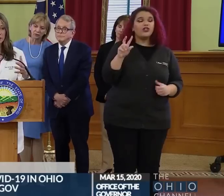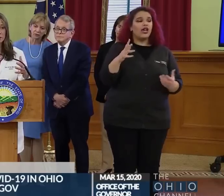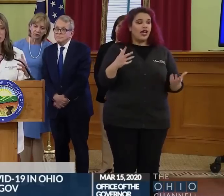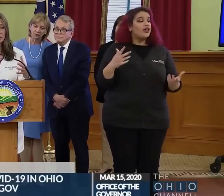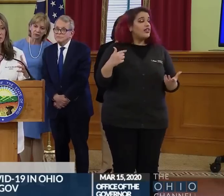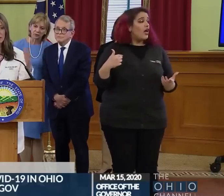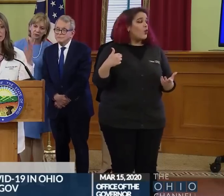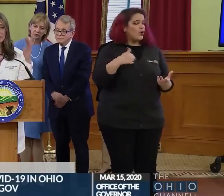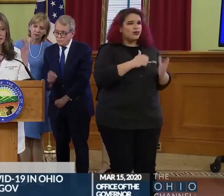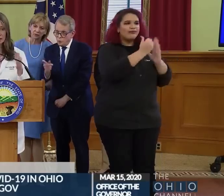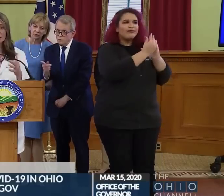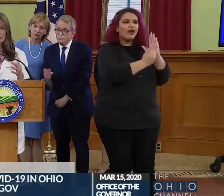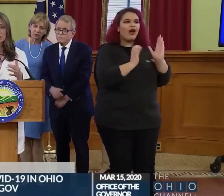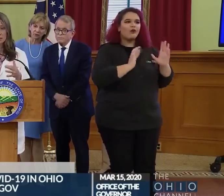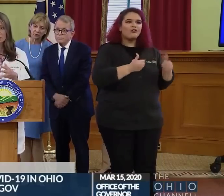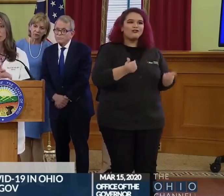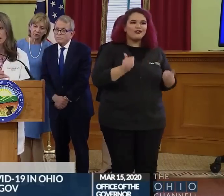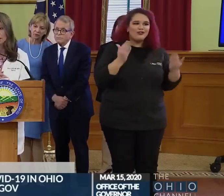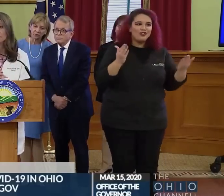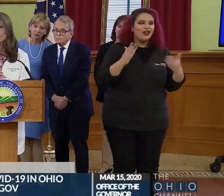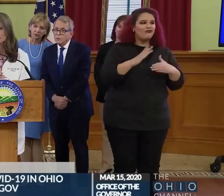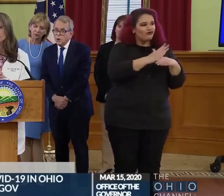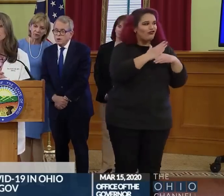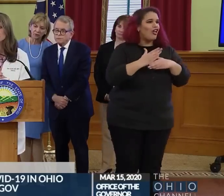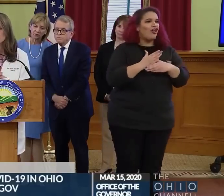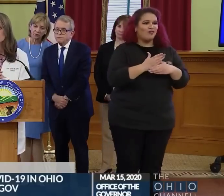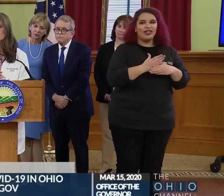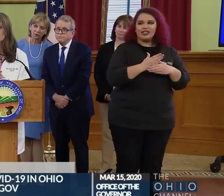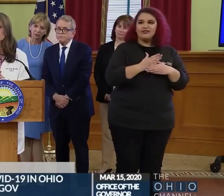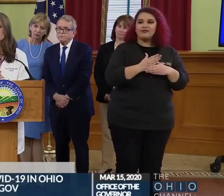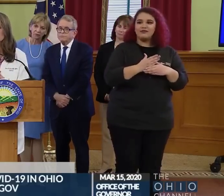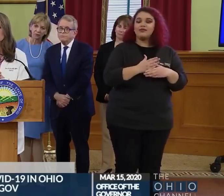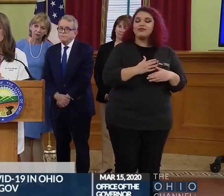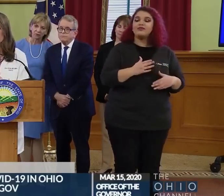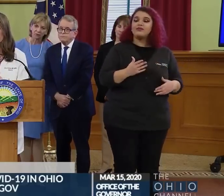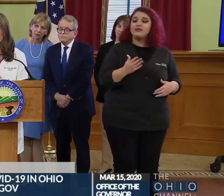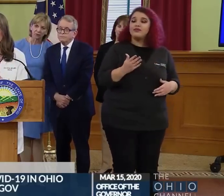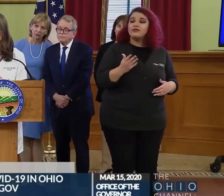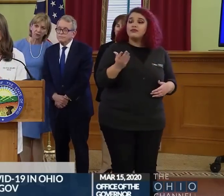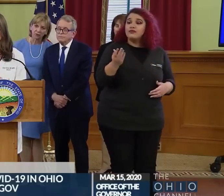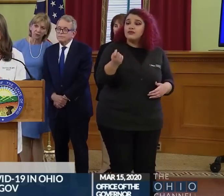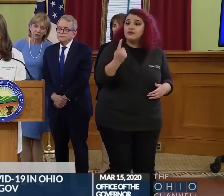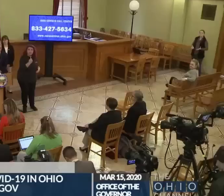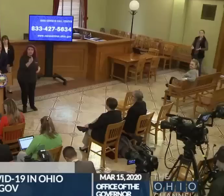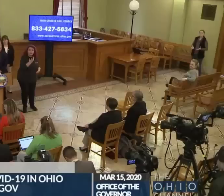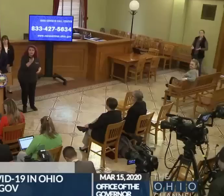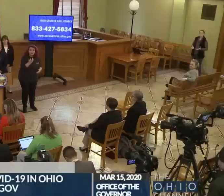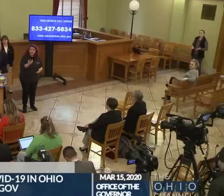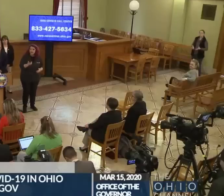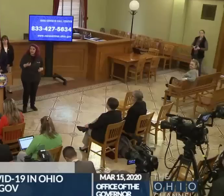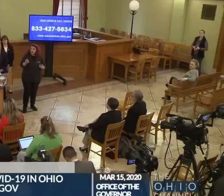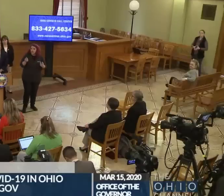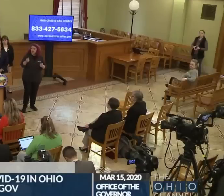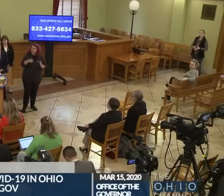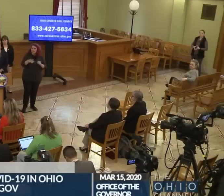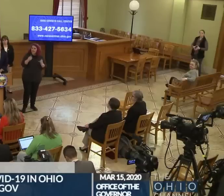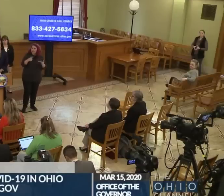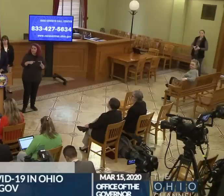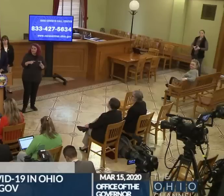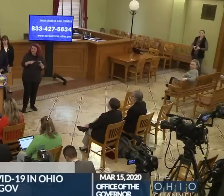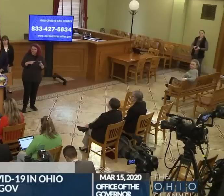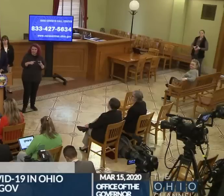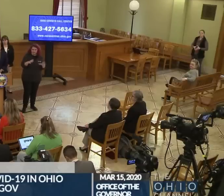each other, and we'll take the best of that and keep giving it to Ohioans. Sir? Dr. Acton, when you have a cluster, like in Butler County, you have